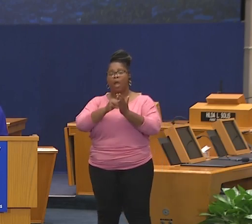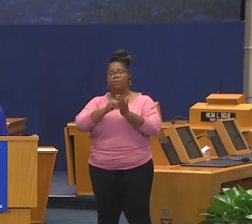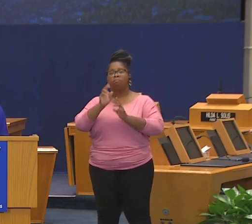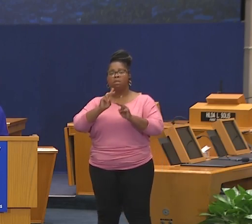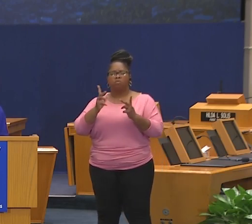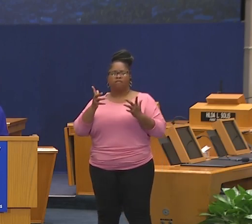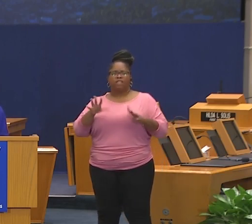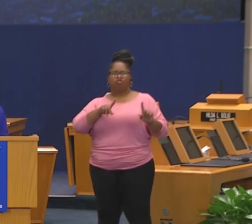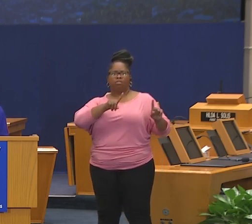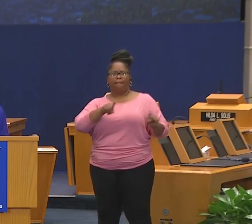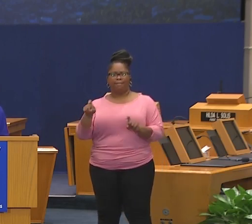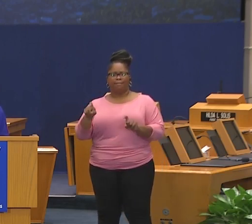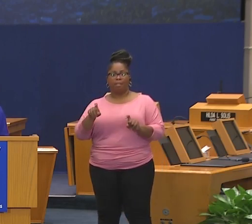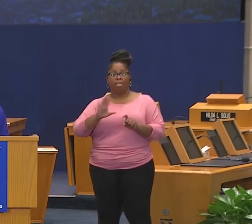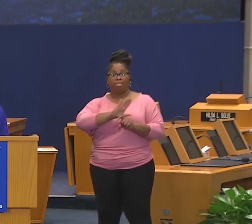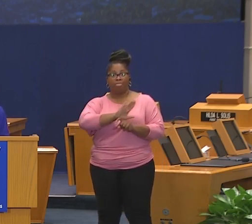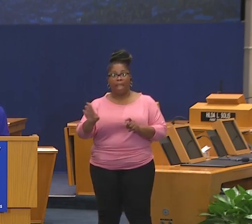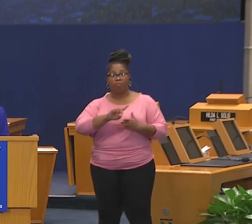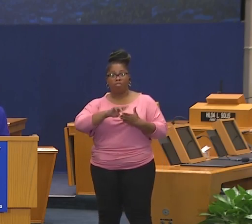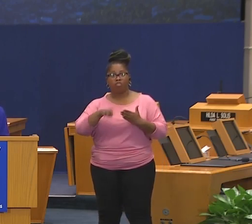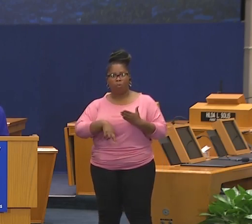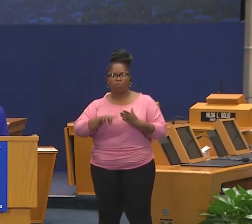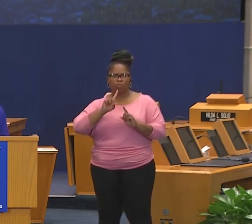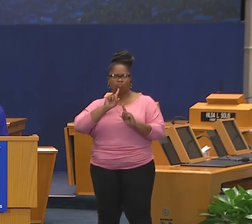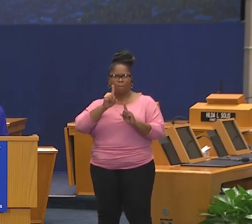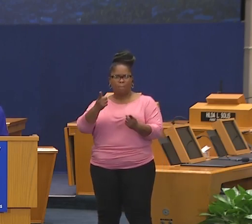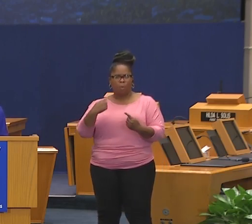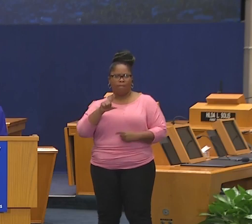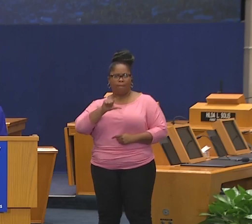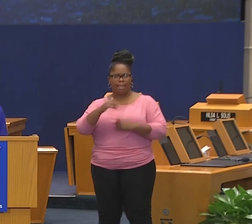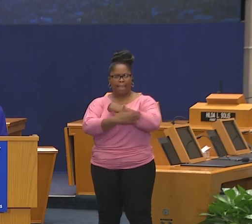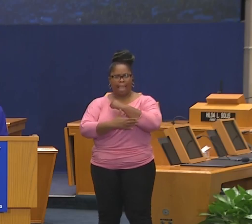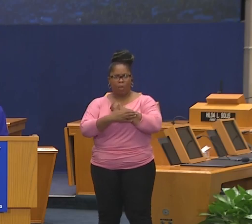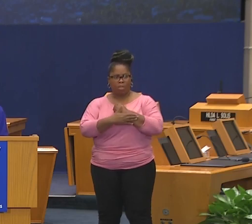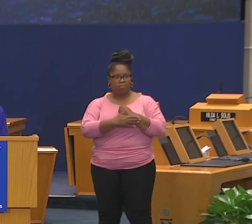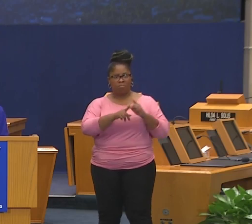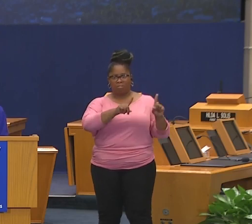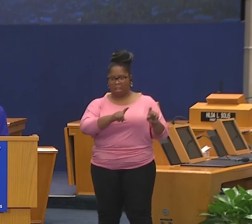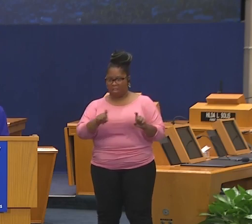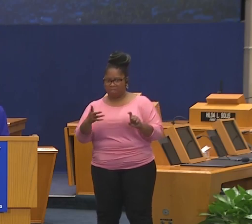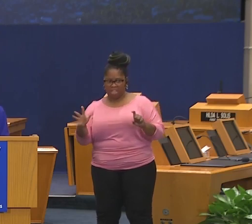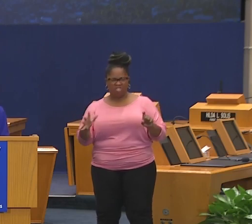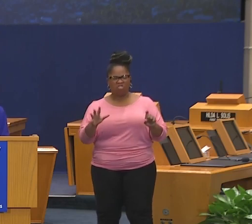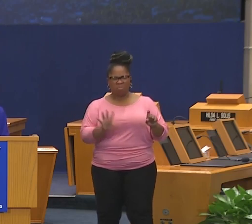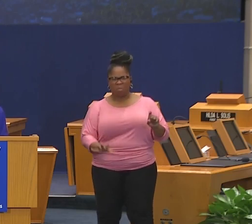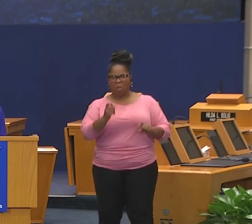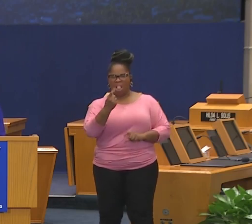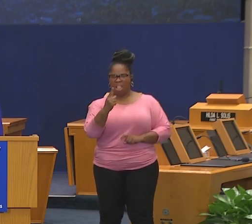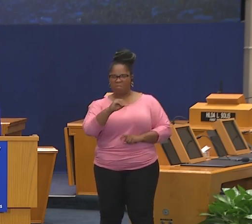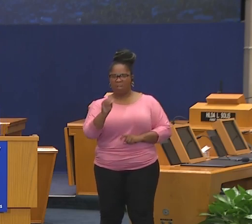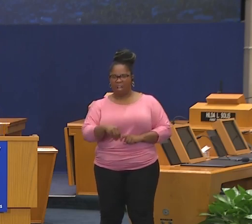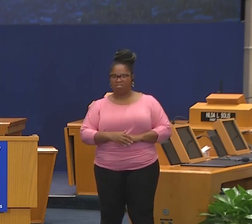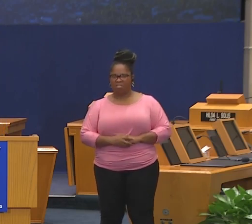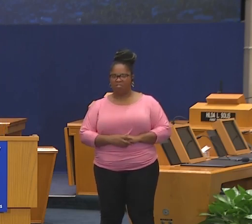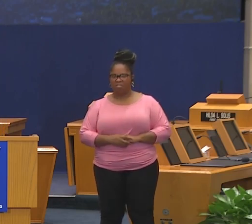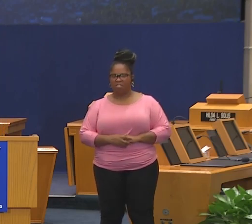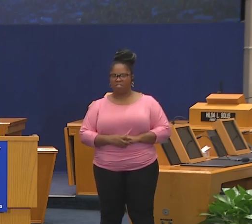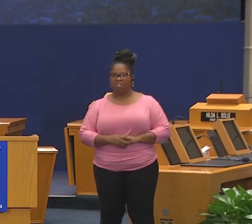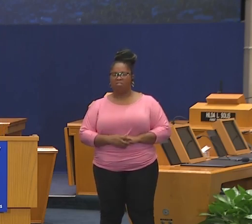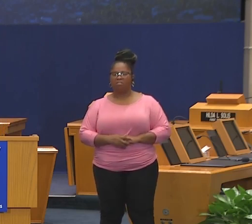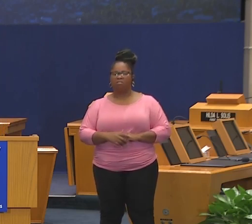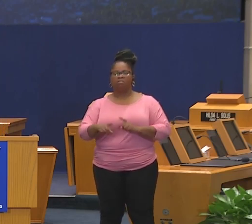results reported to LA County, and among those tested, 11% were positive. There are 3 new testing sites that have opened